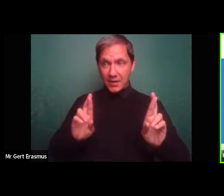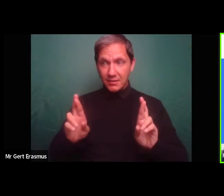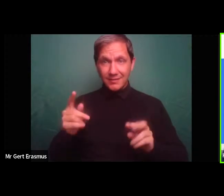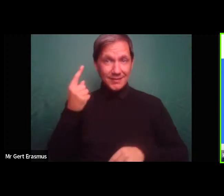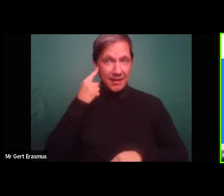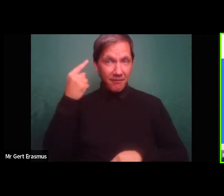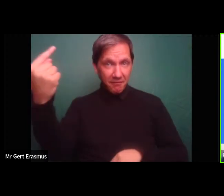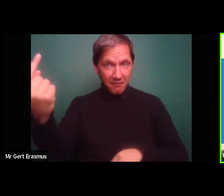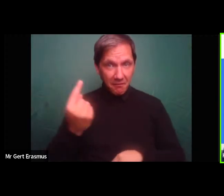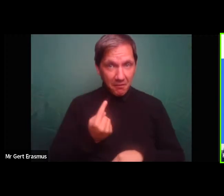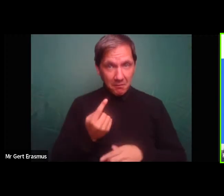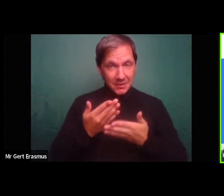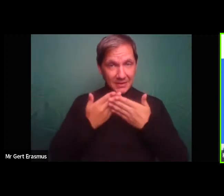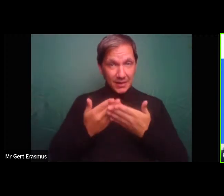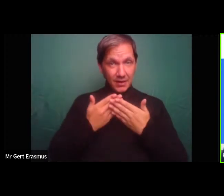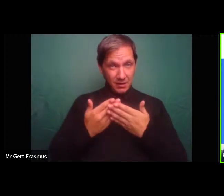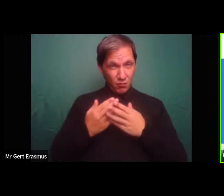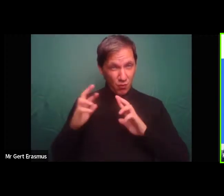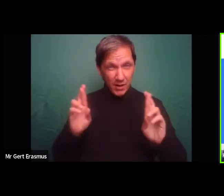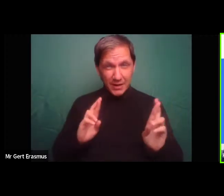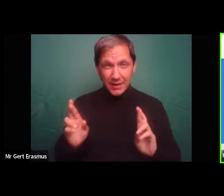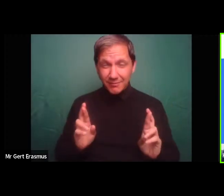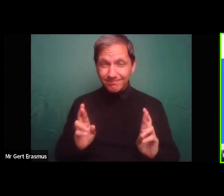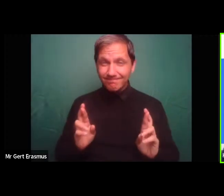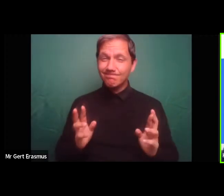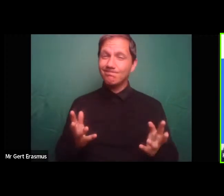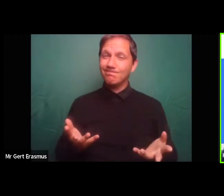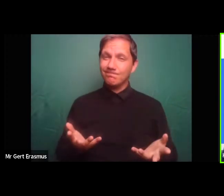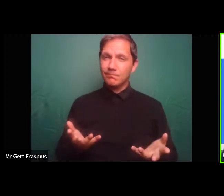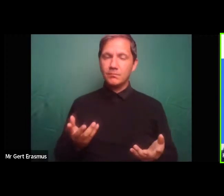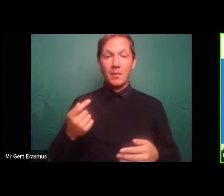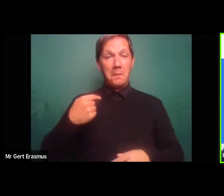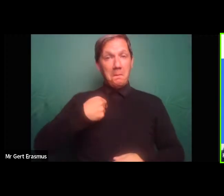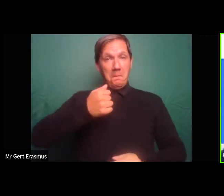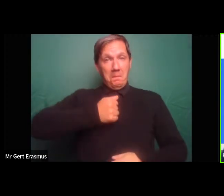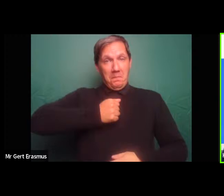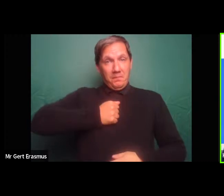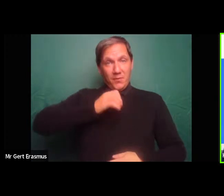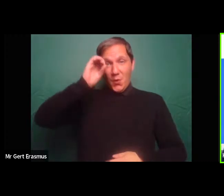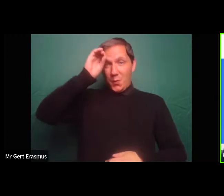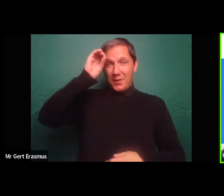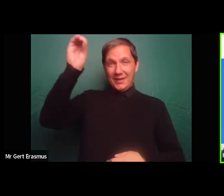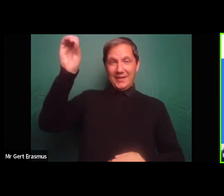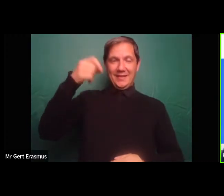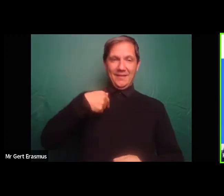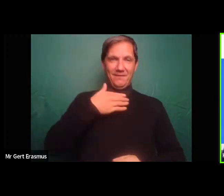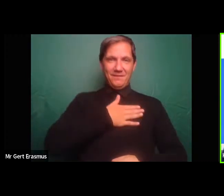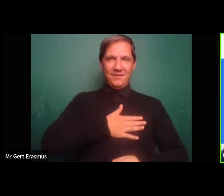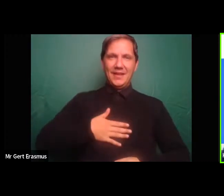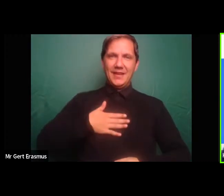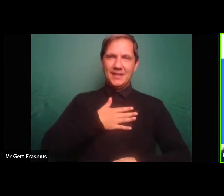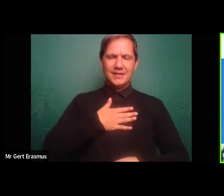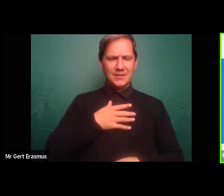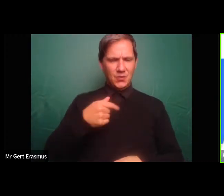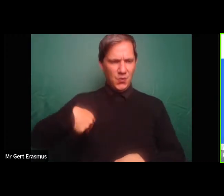my impression, and again, this is an impression, is that we're not particularly well prepared.